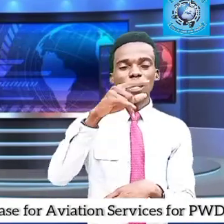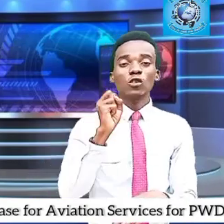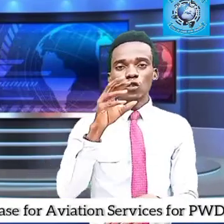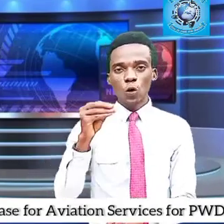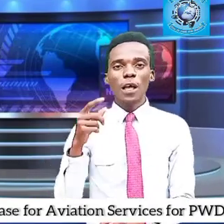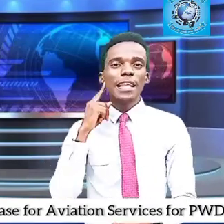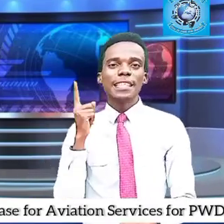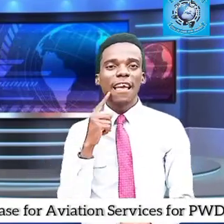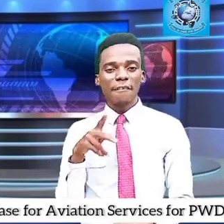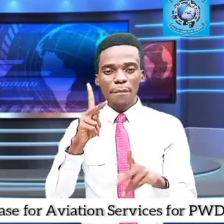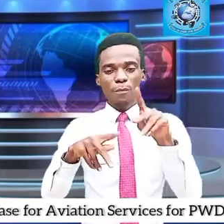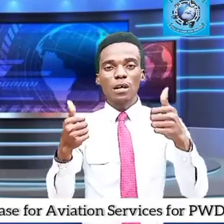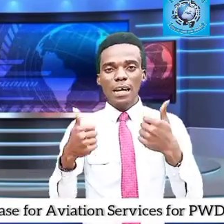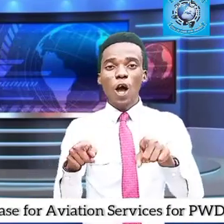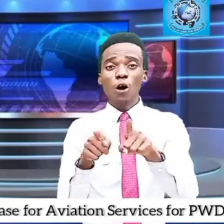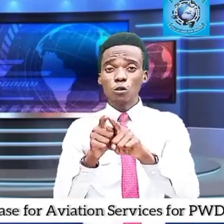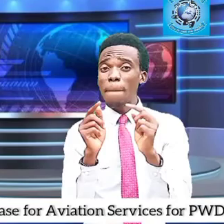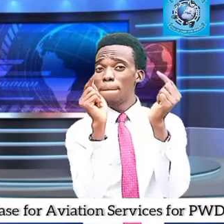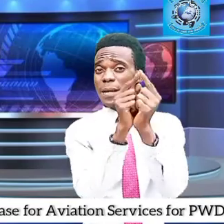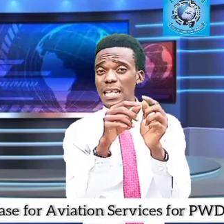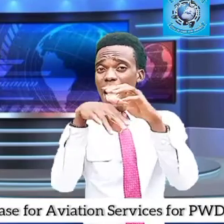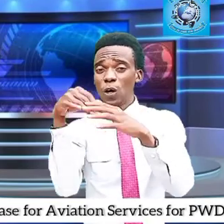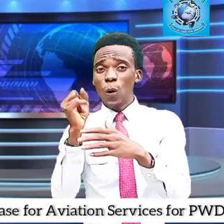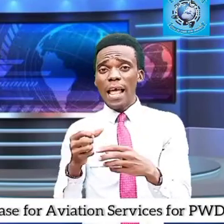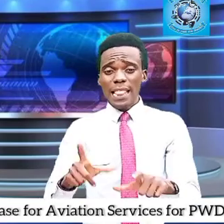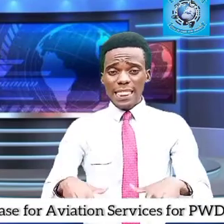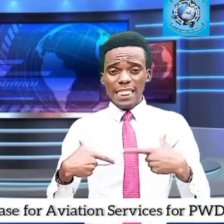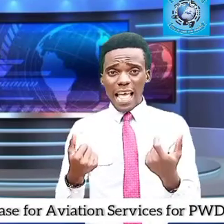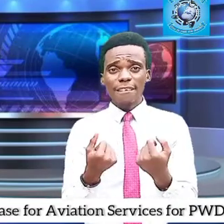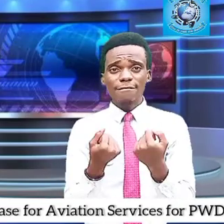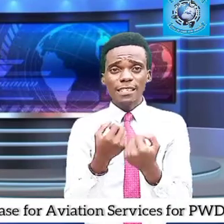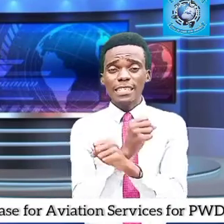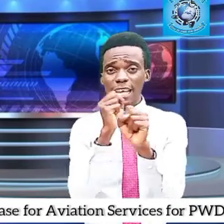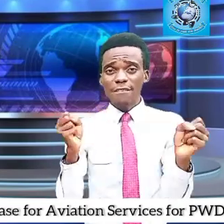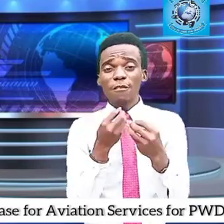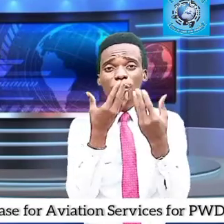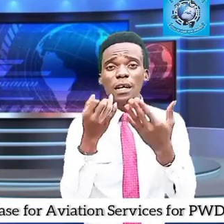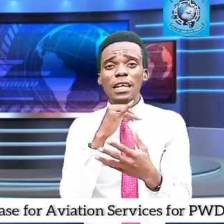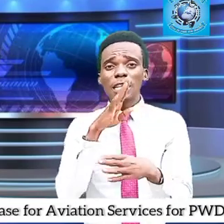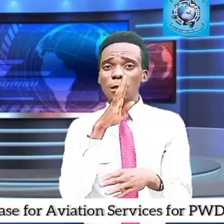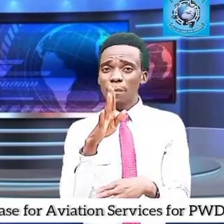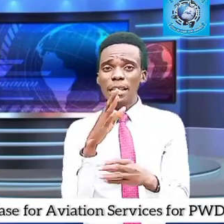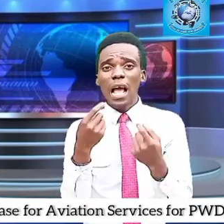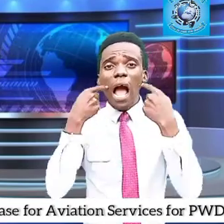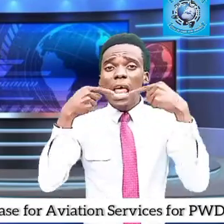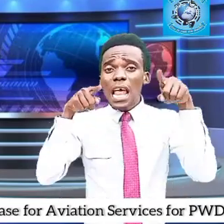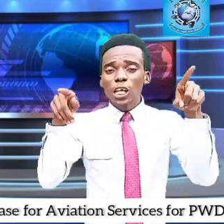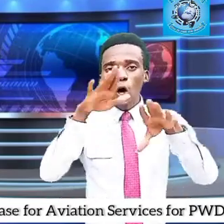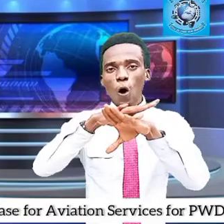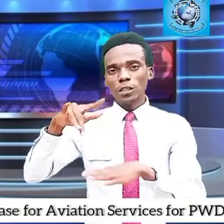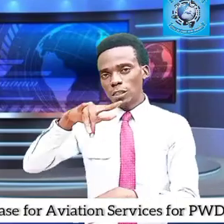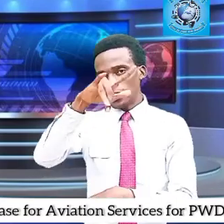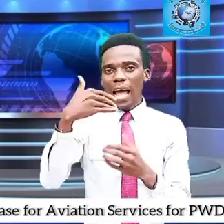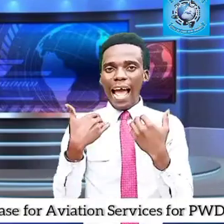deaf passengers often miss out while life-saving information is being announced on the aircraft. Having the